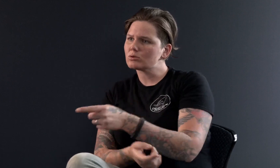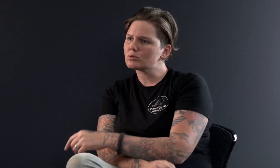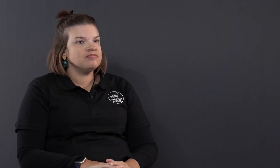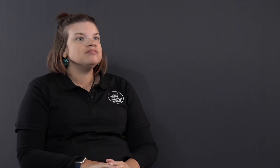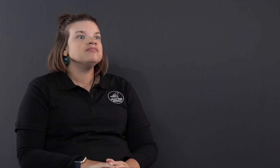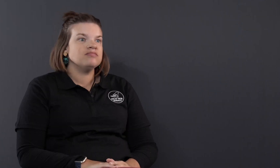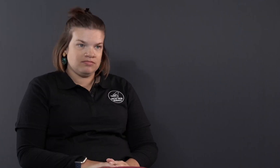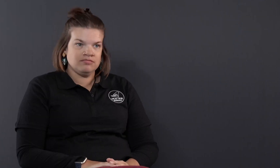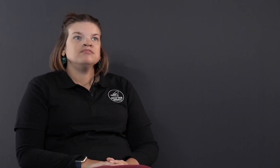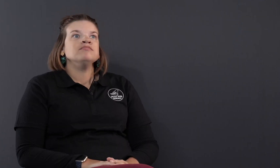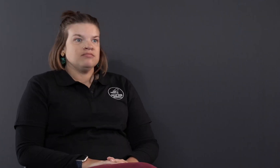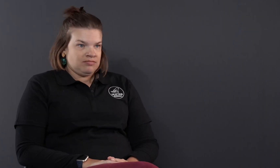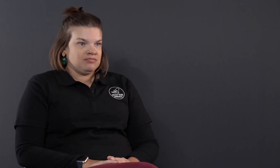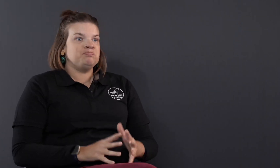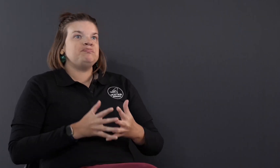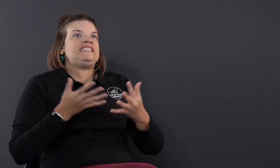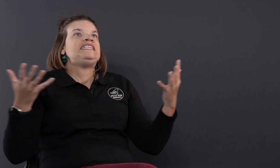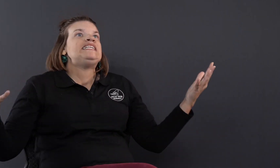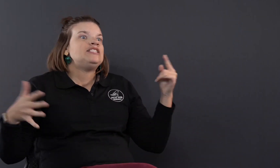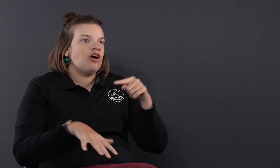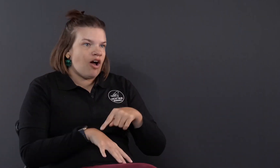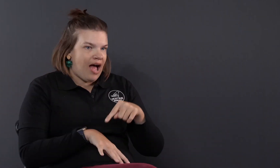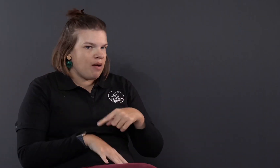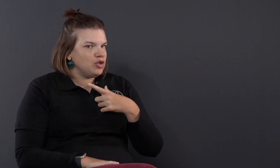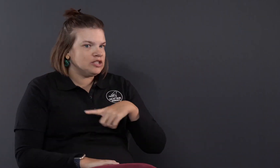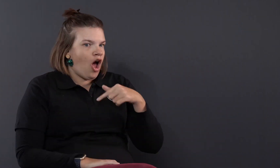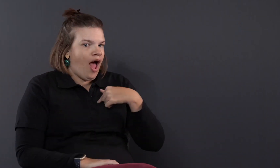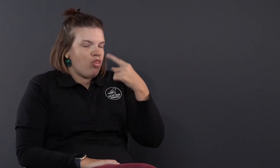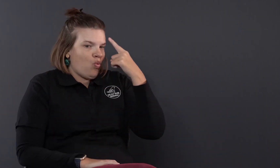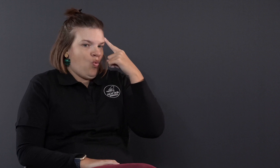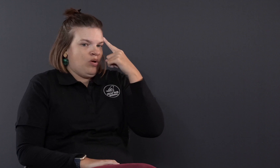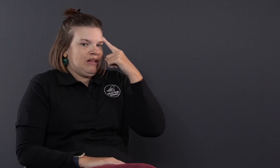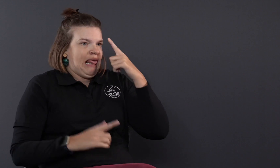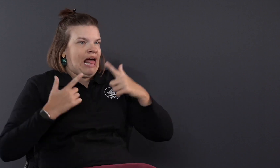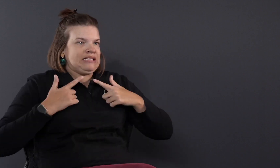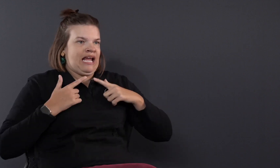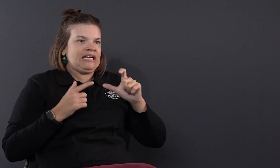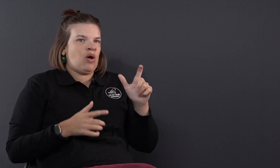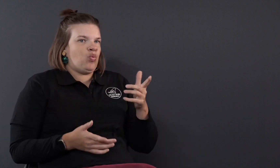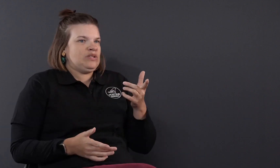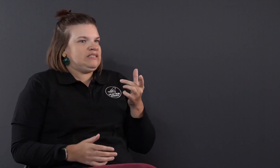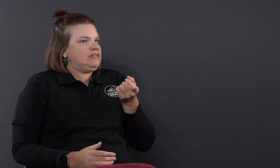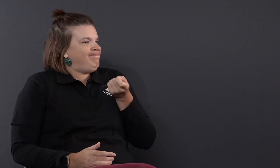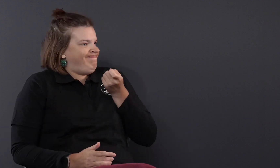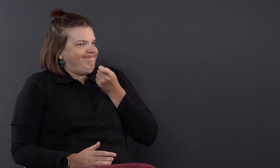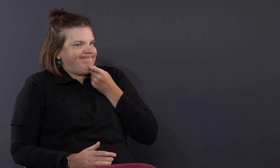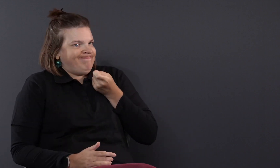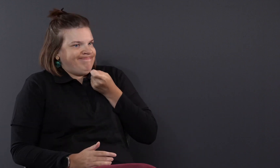doctor? Oh yeah, big time. I actually didn't realize that lung cancer was as severe as it